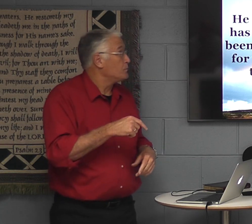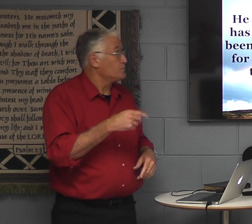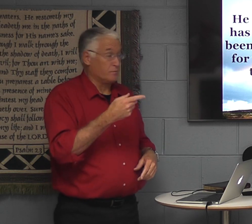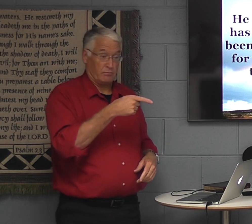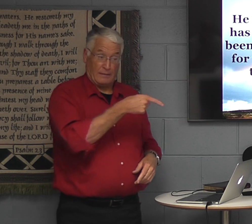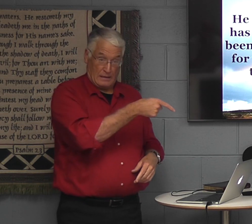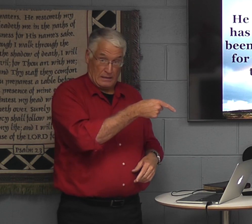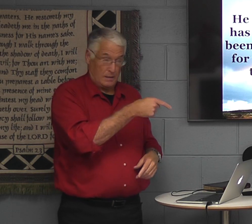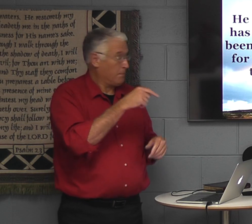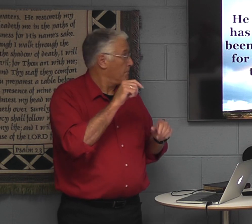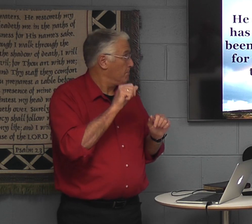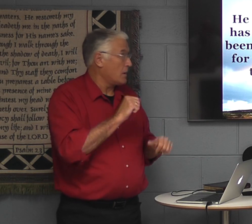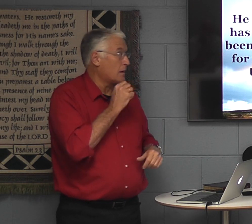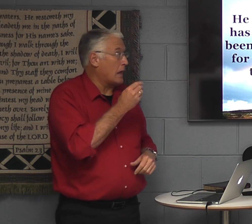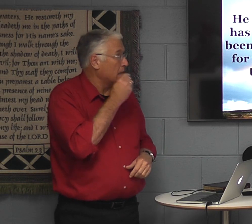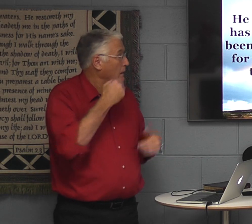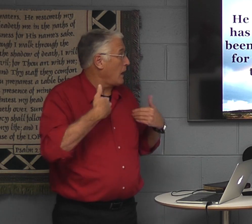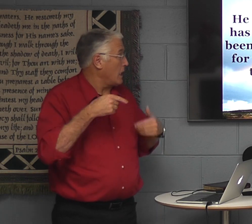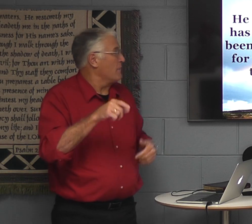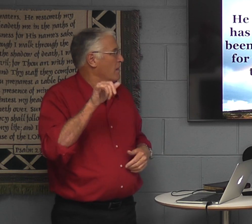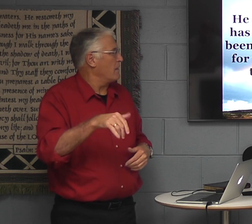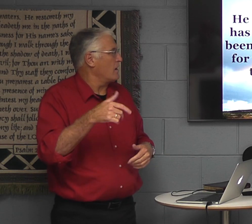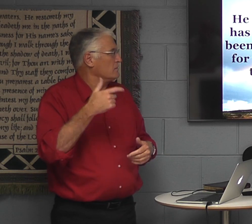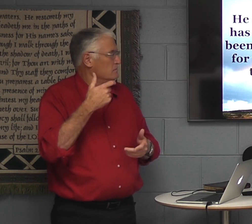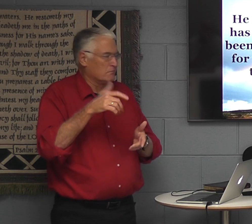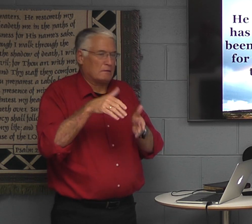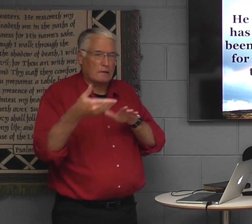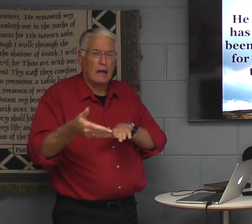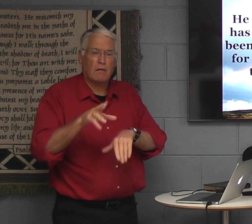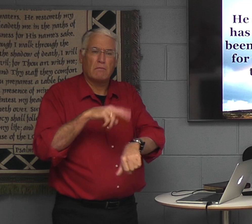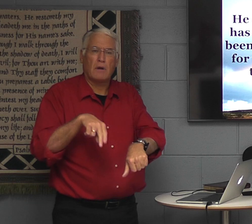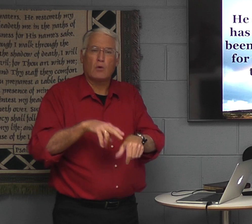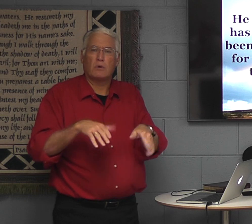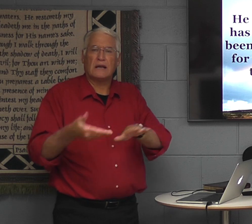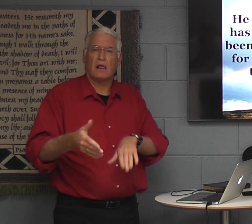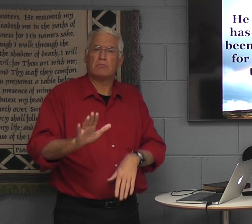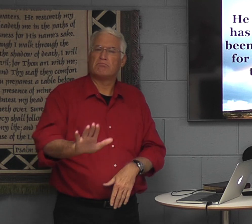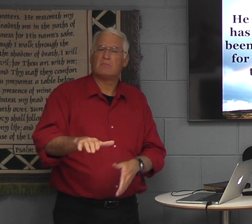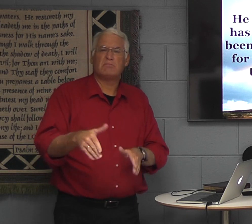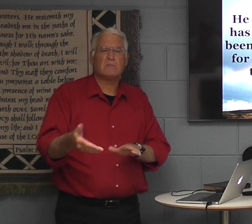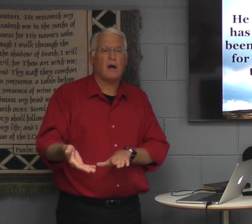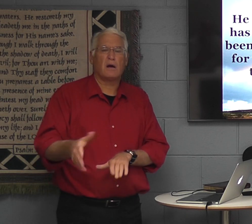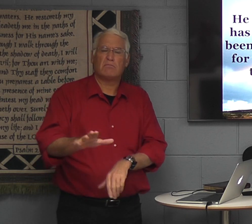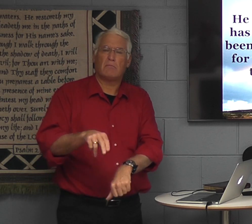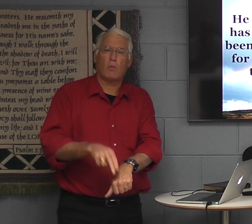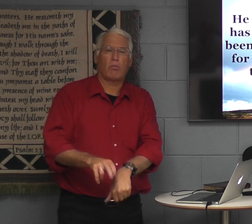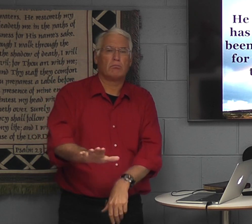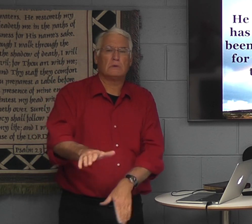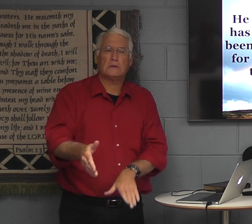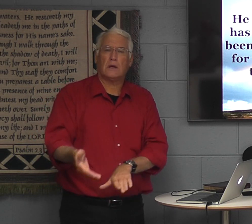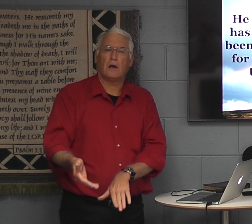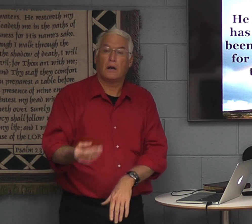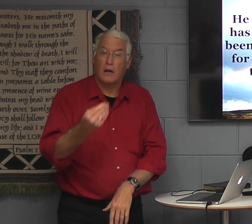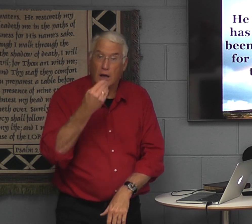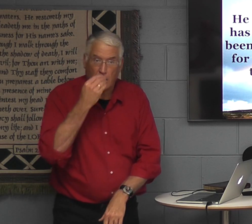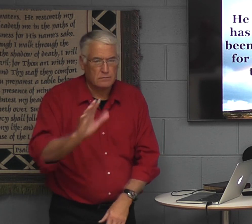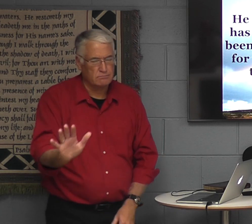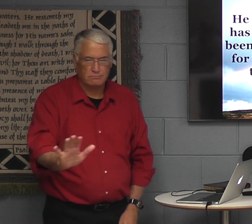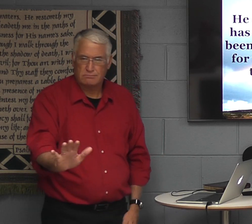it. Leviticus 22:8 says, he may not eat an animal that has died a natural death.